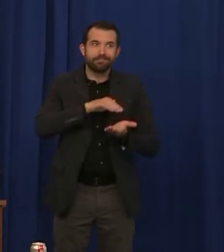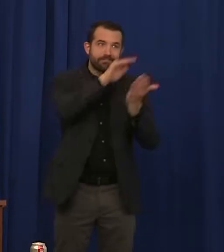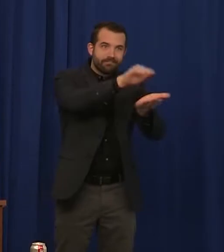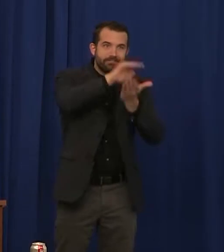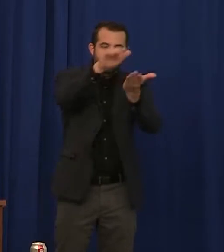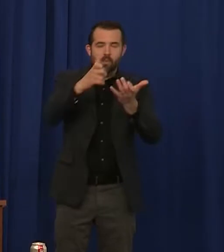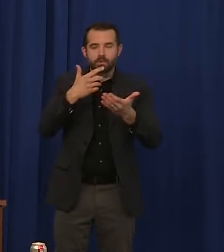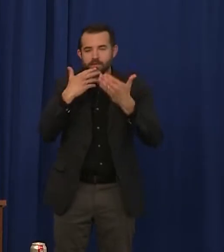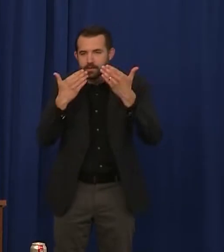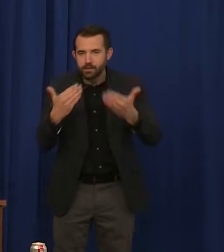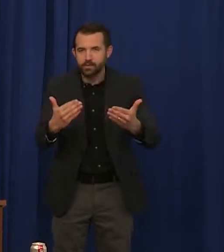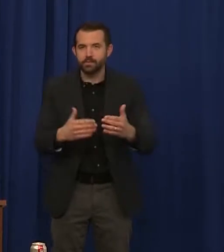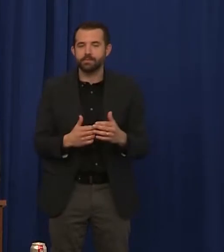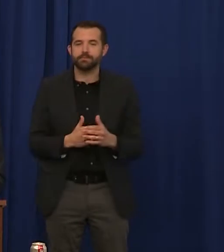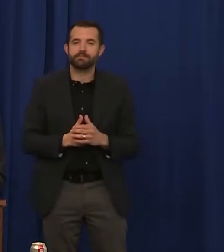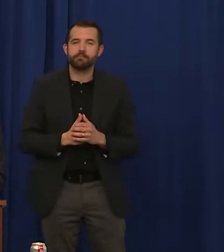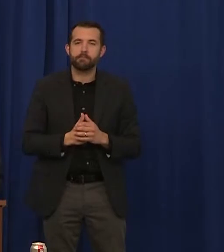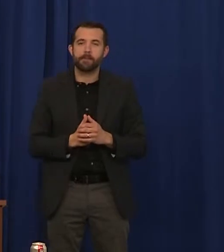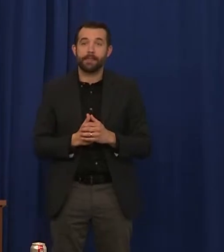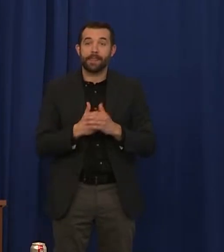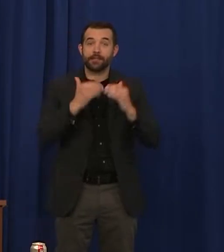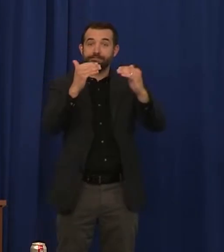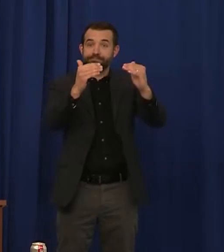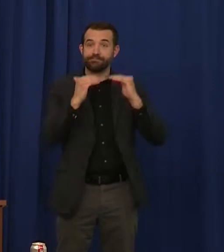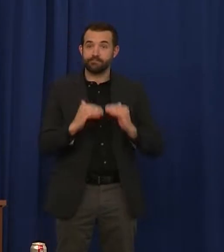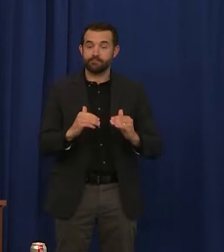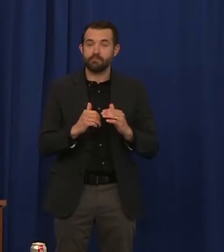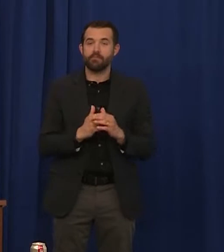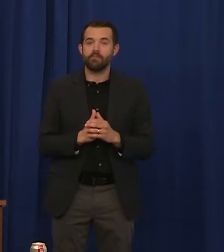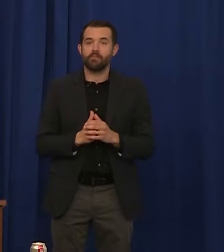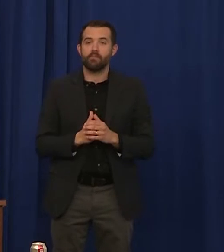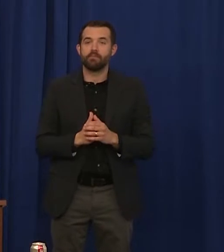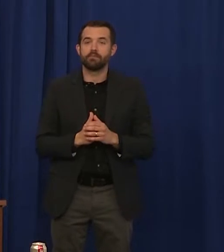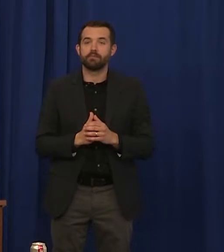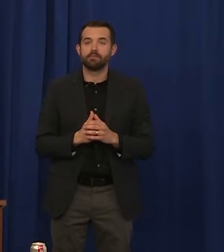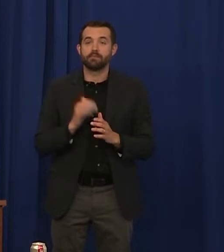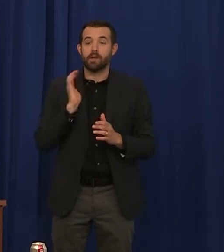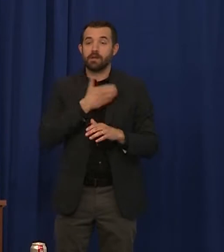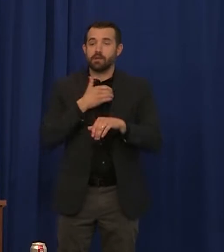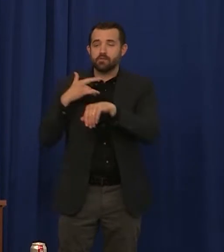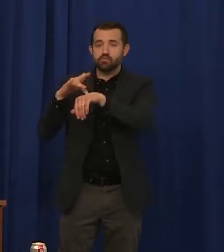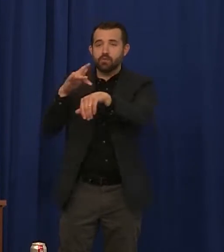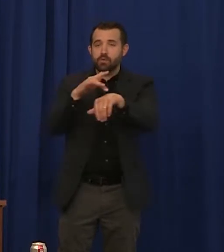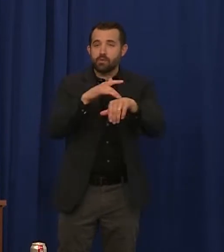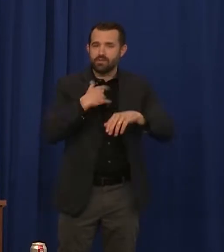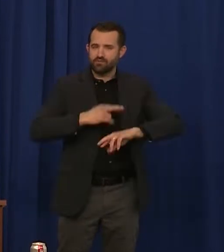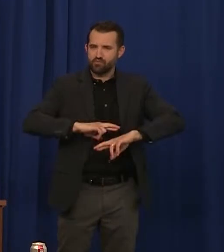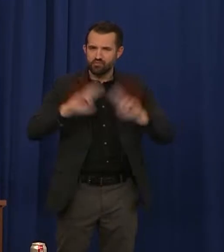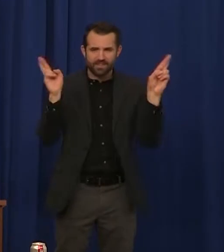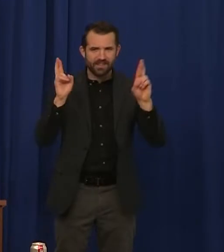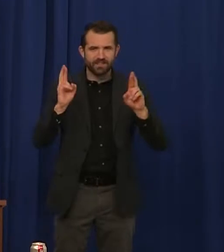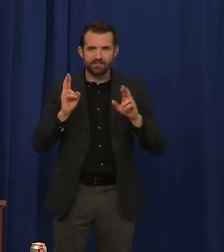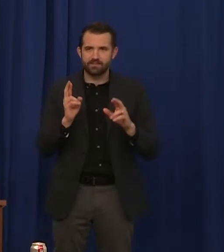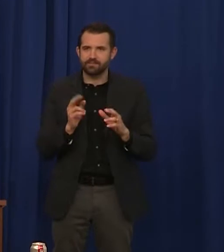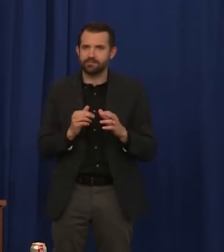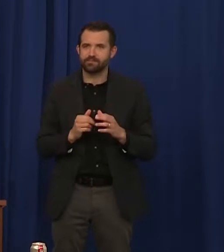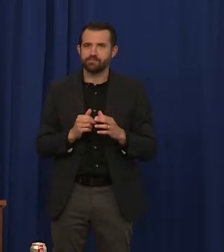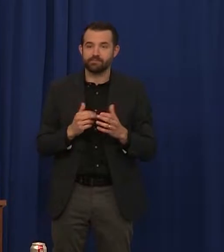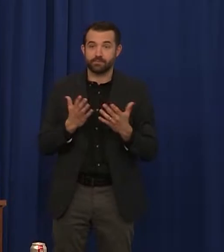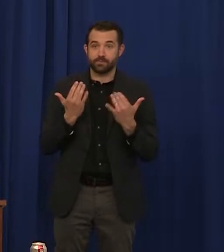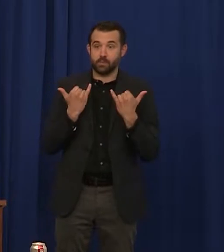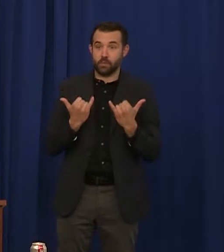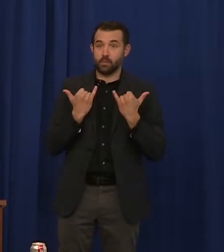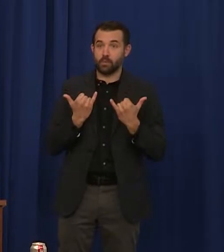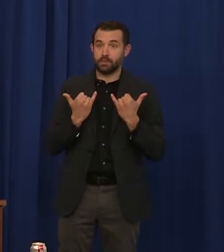I'd like to next turn to the latest numbers on the vital resources that we track. At present in